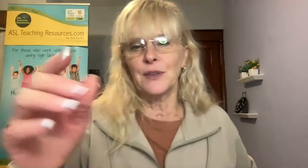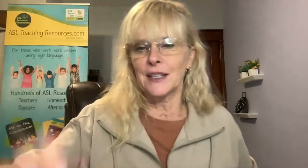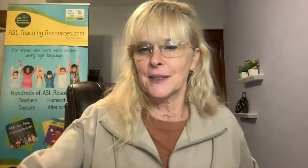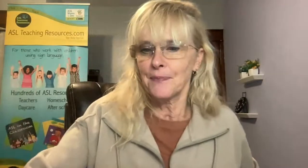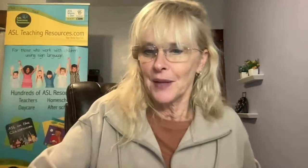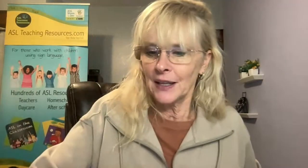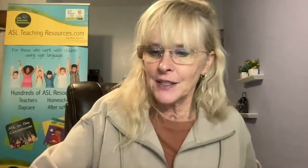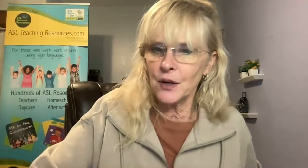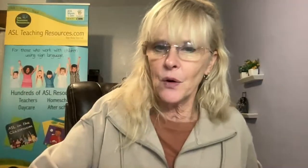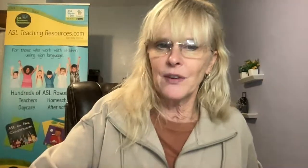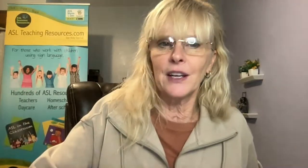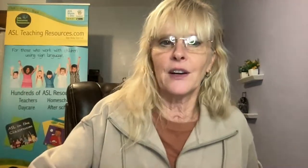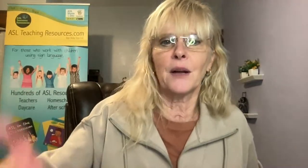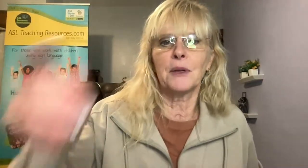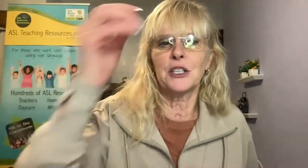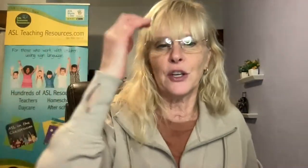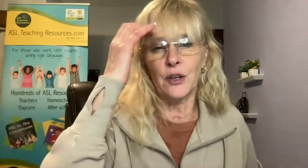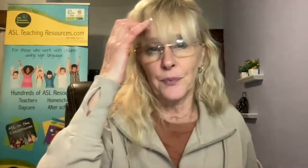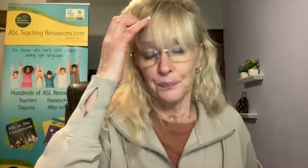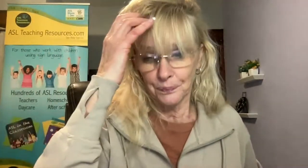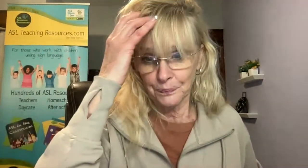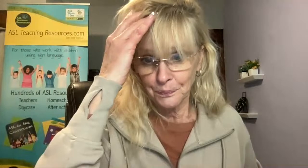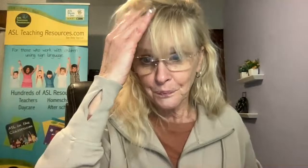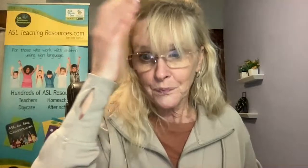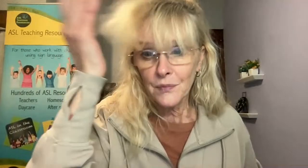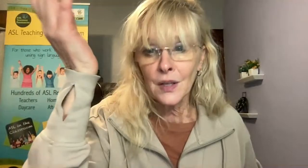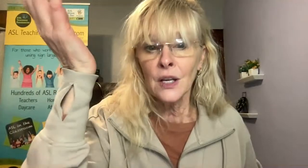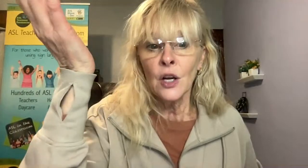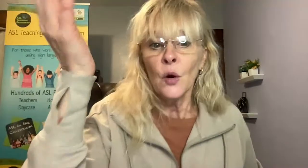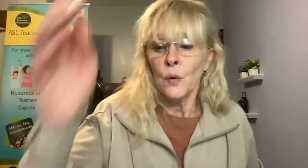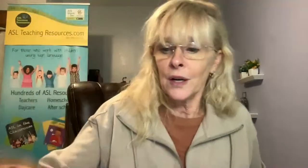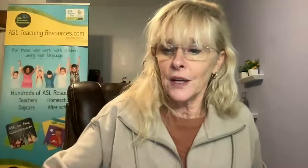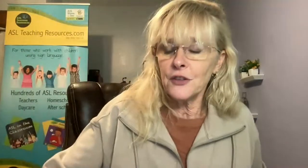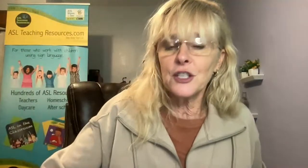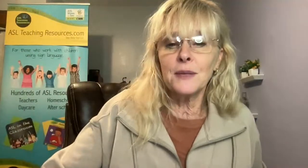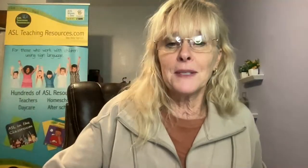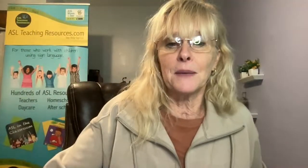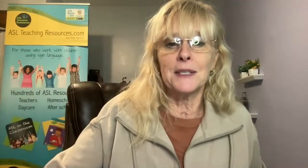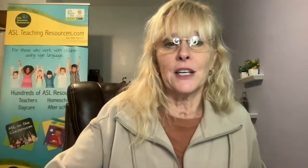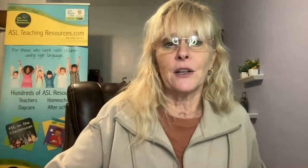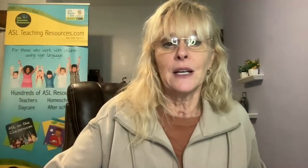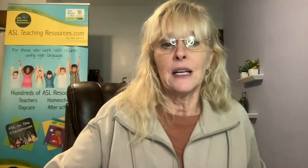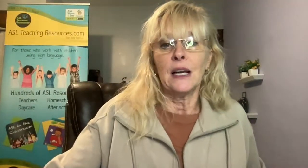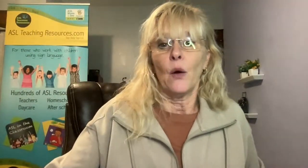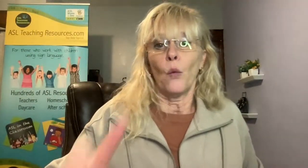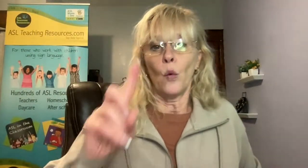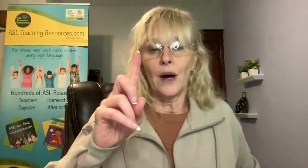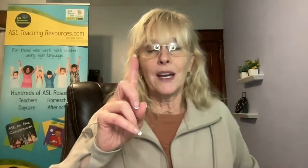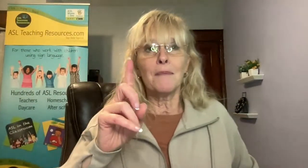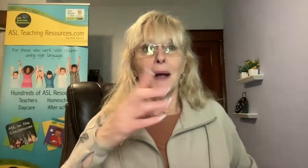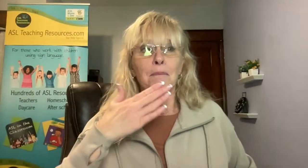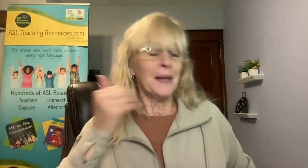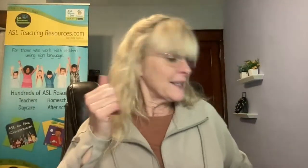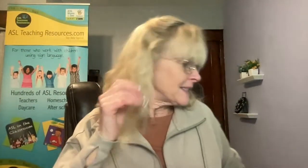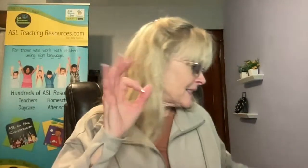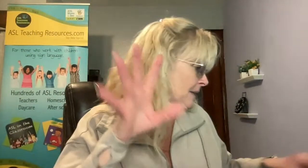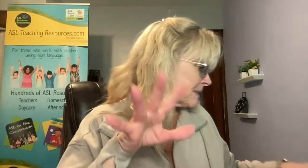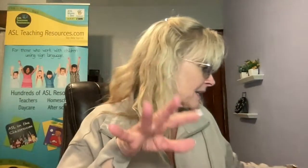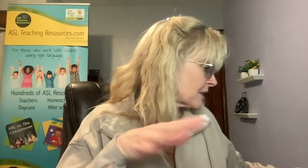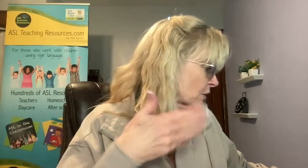this? Let's go over here and I'm going to show you. We're going to give you some tips here. One of my biggest tips, and I don't